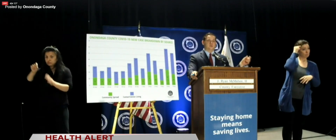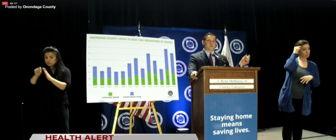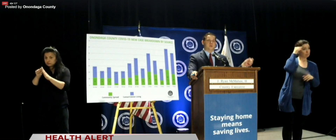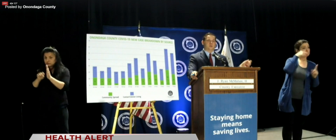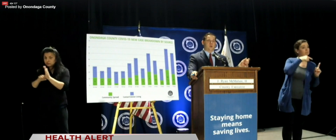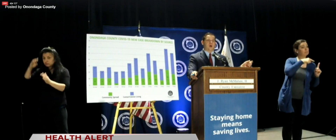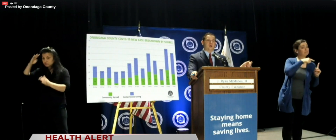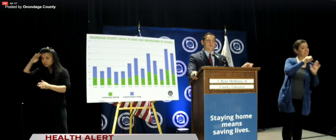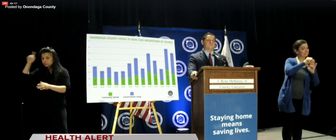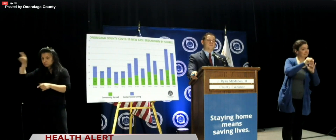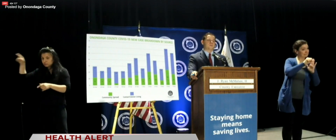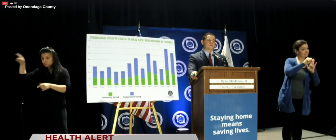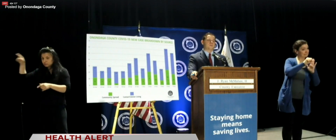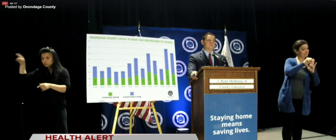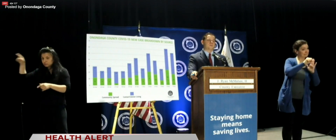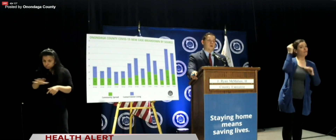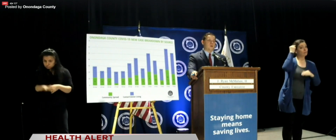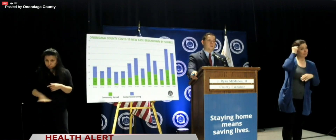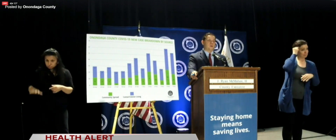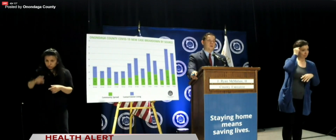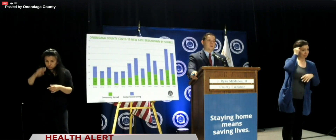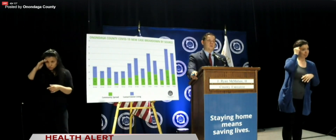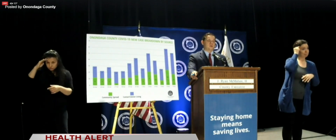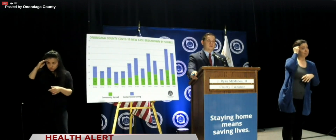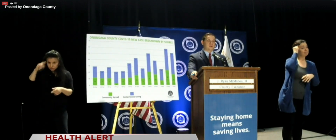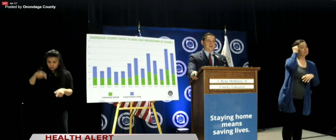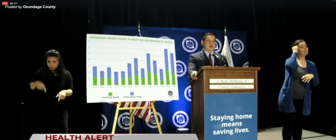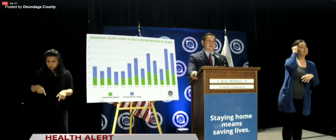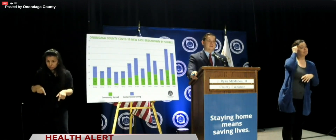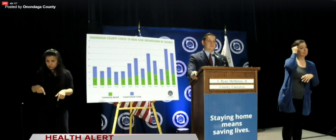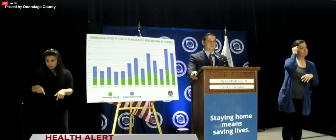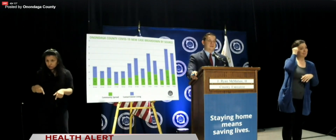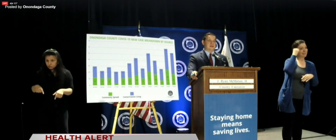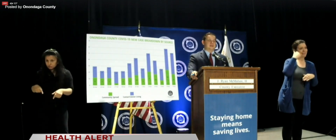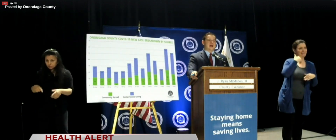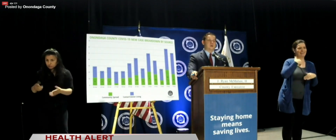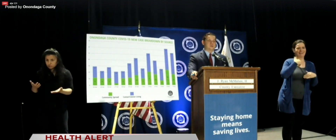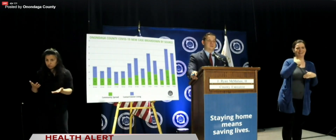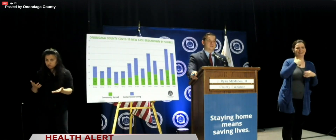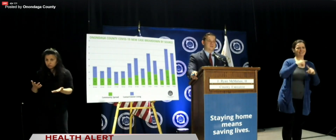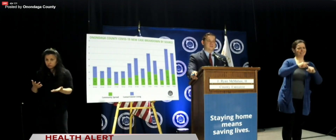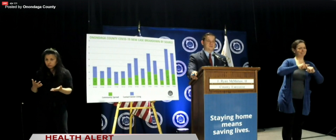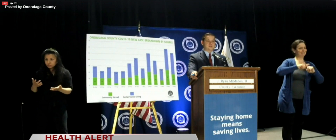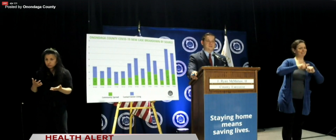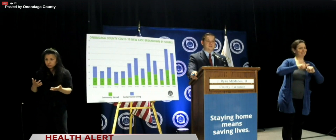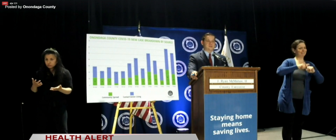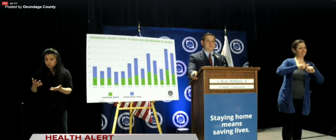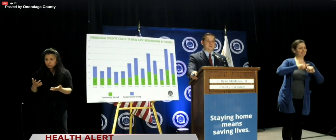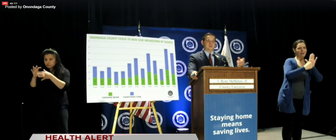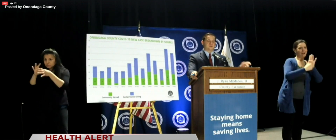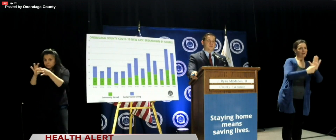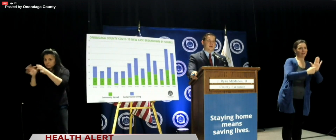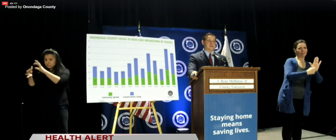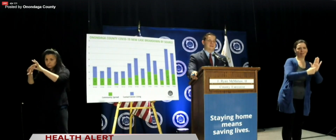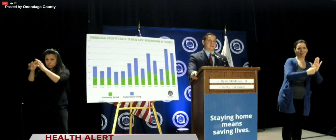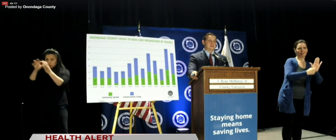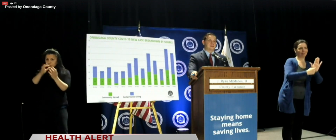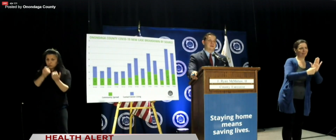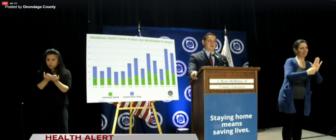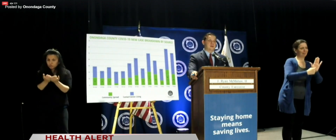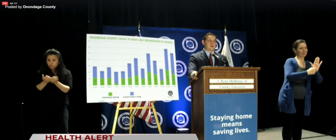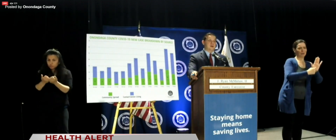being wrong. So when you look at 10,000 decisions that everybody's had to make in this